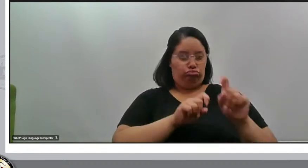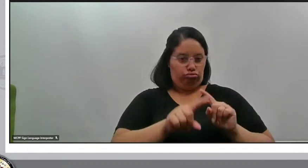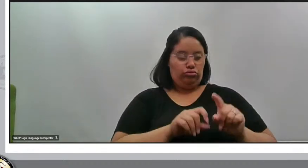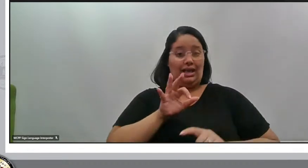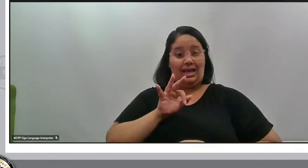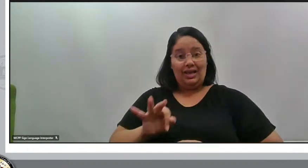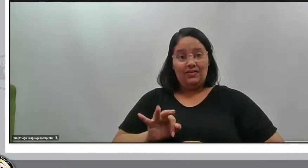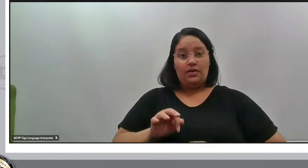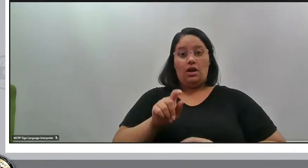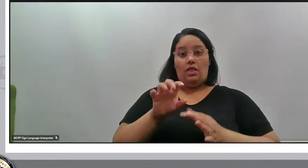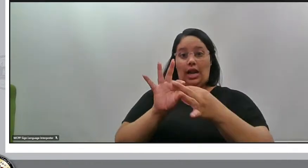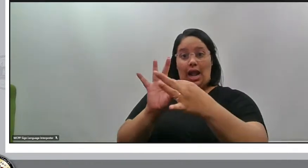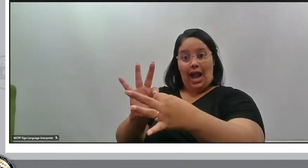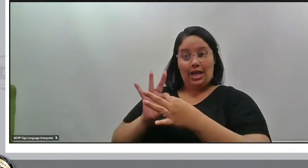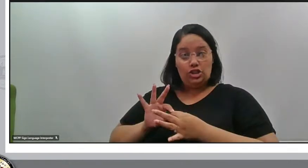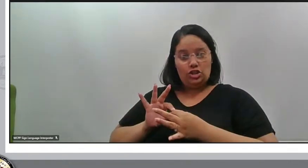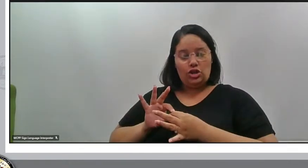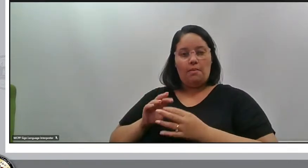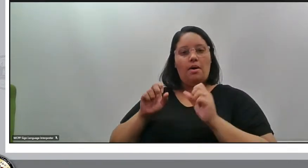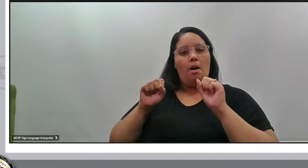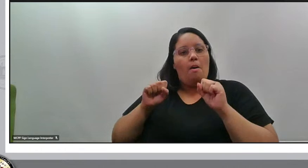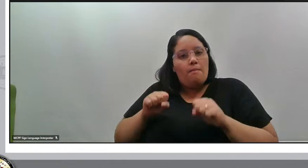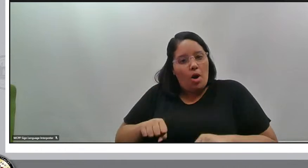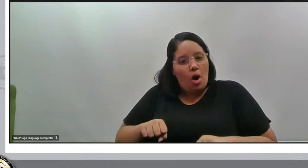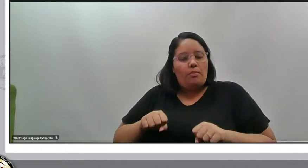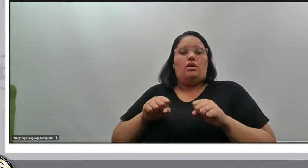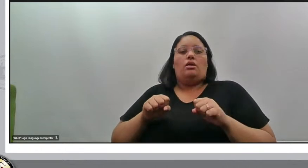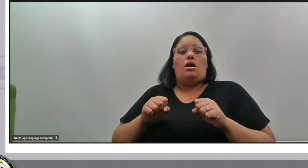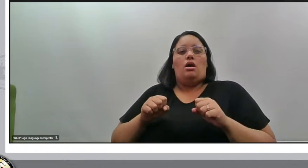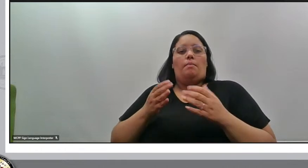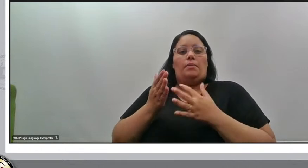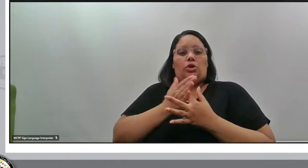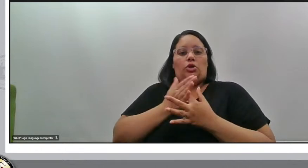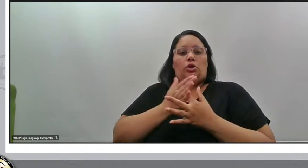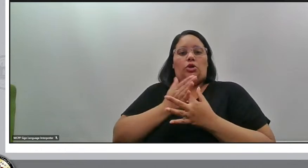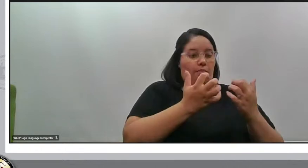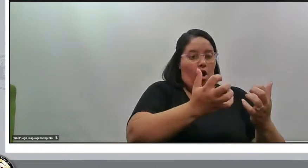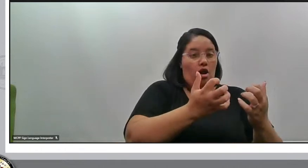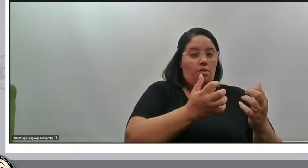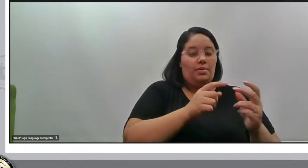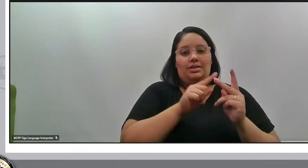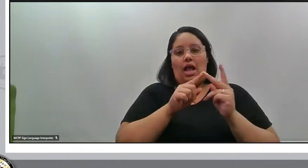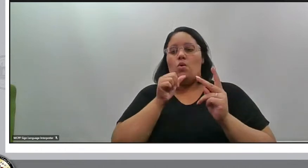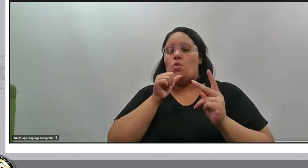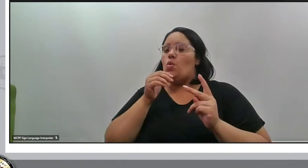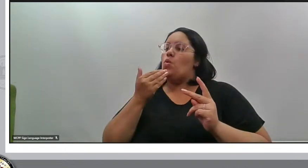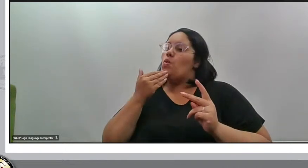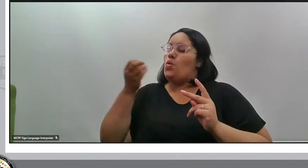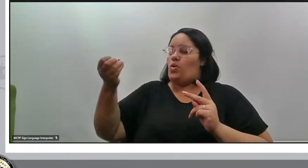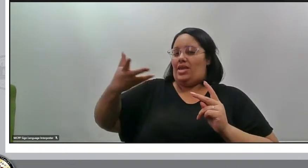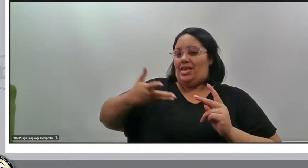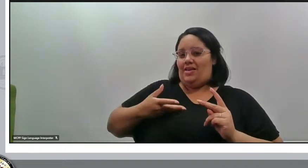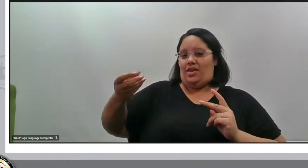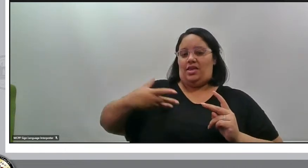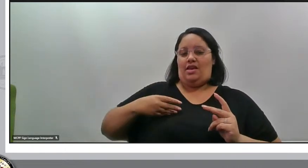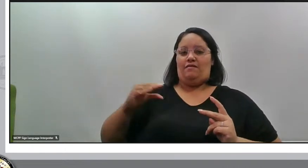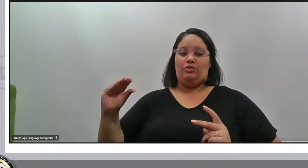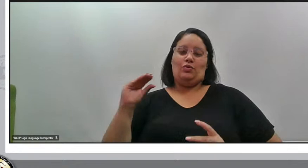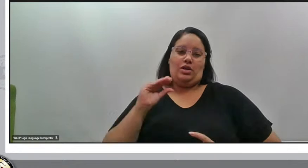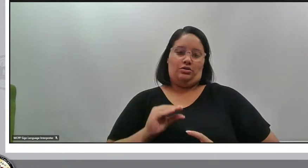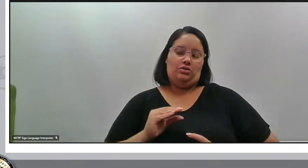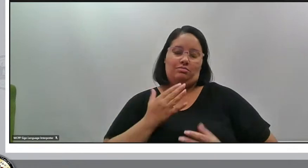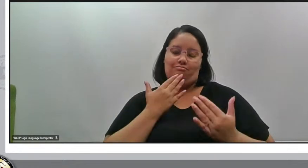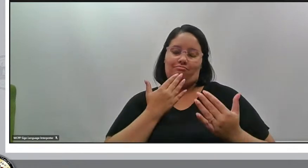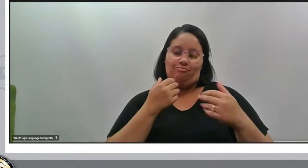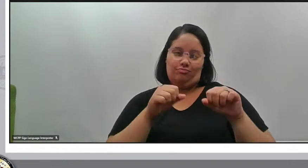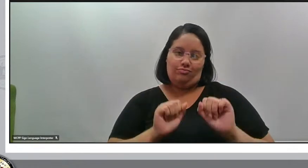the relationship is appropriate between Parliament and whoever is giving the respective donation. Thank